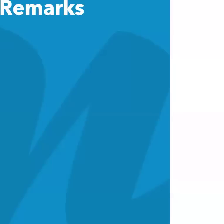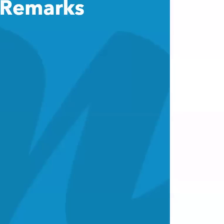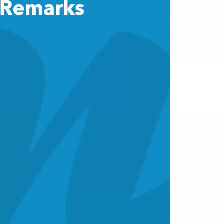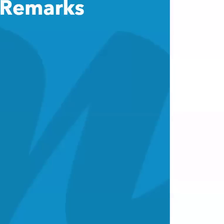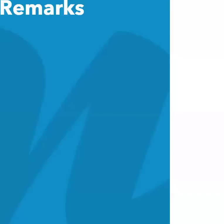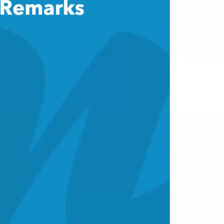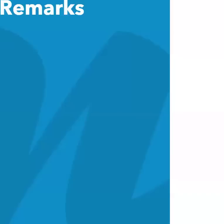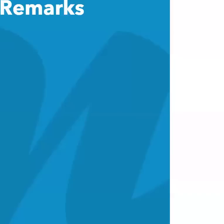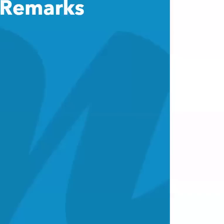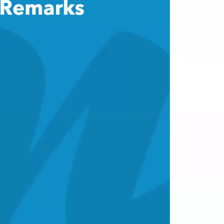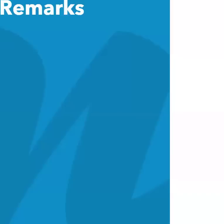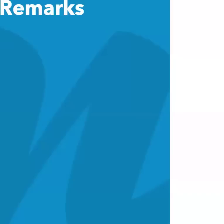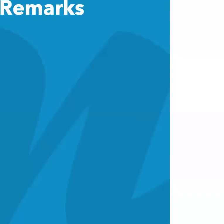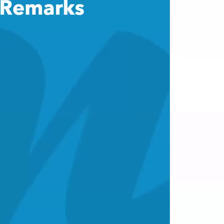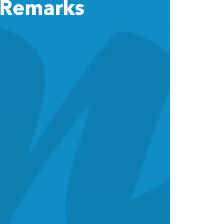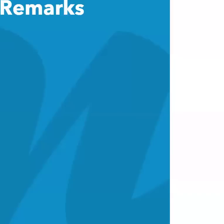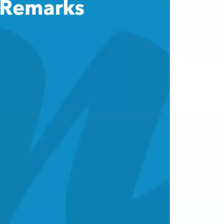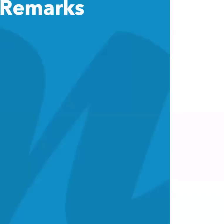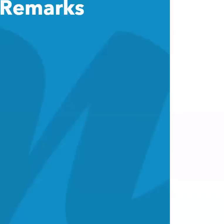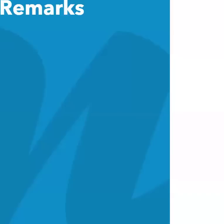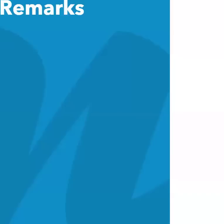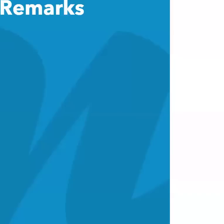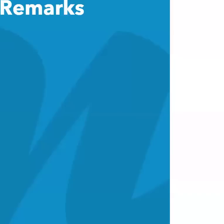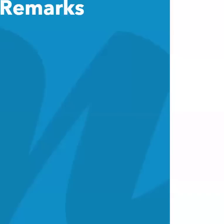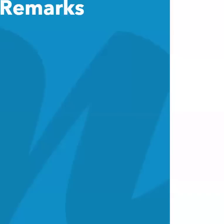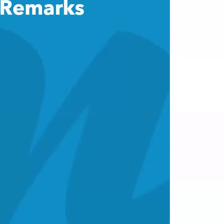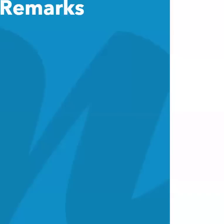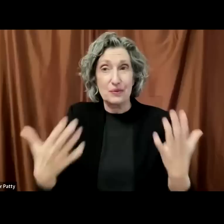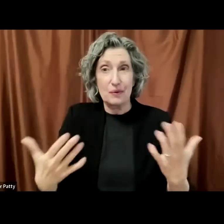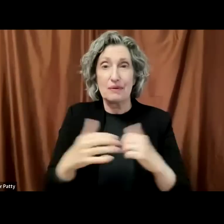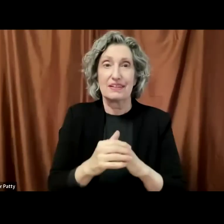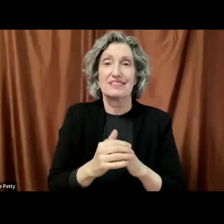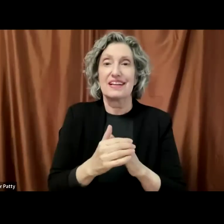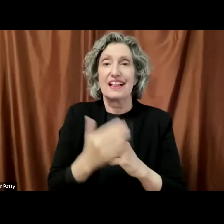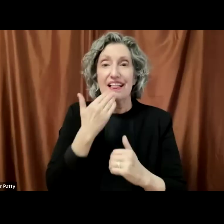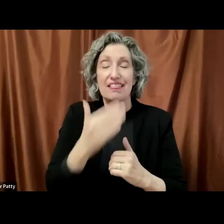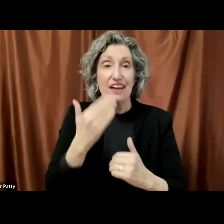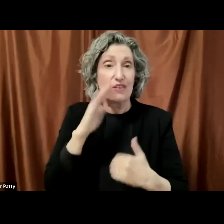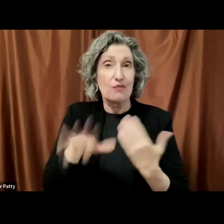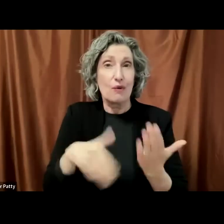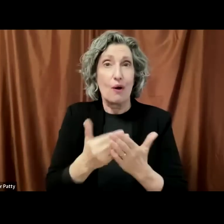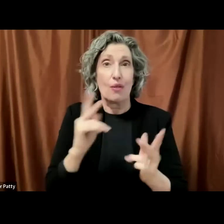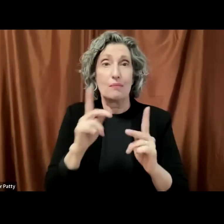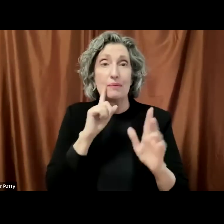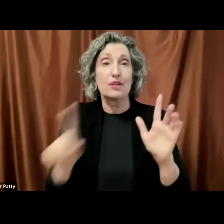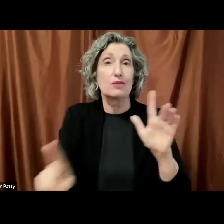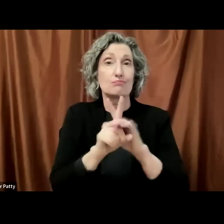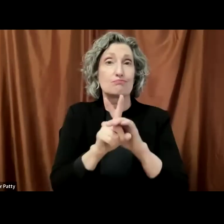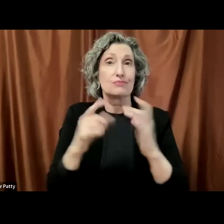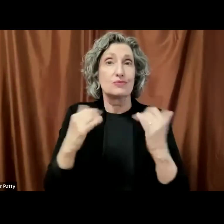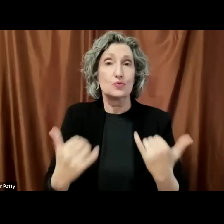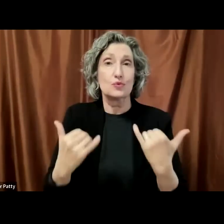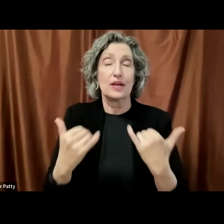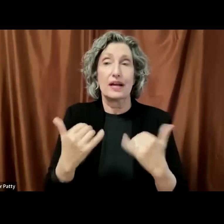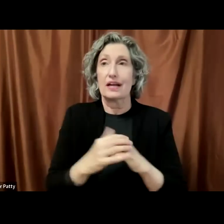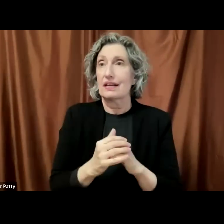Okay, thanks so much, Jessica, and thank you to everyone who's joined today. We've had a tremendous response to this webinar. We